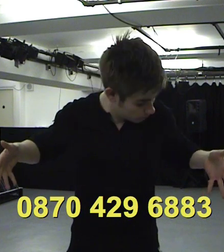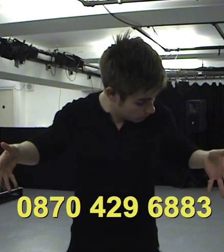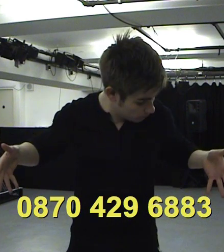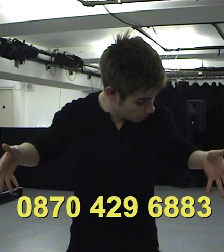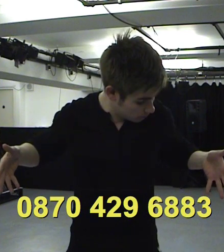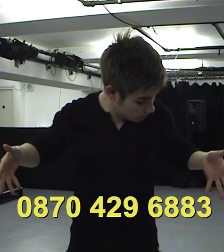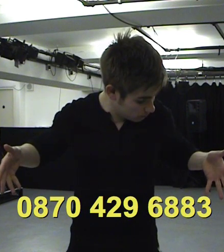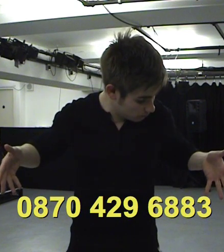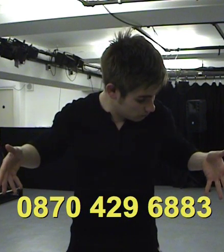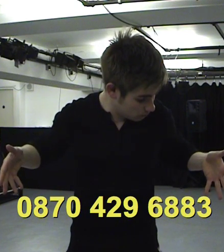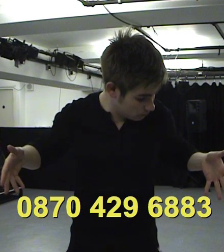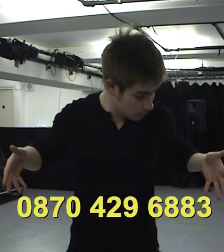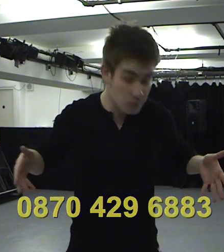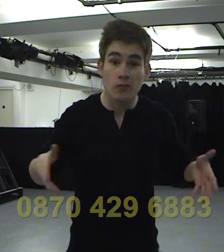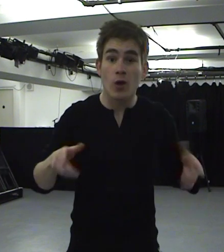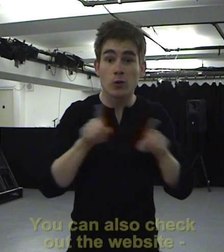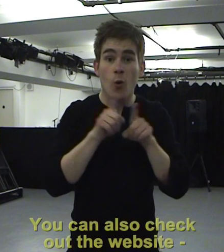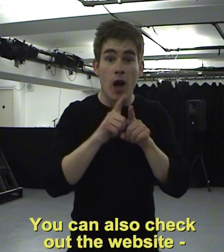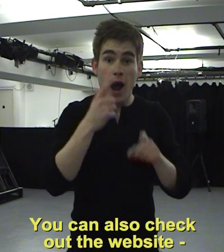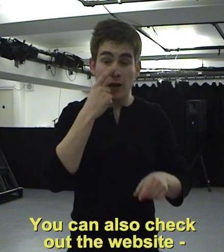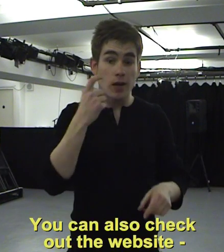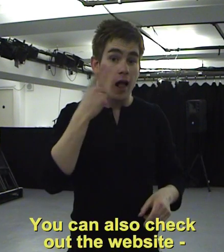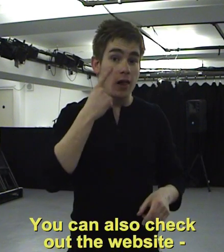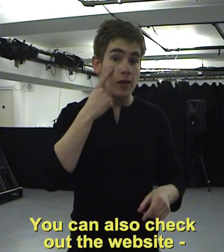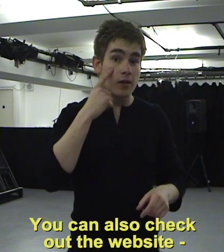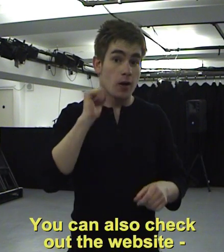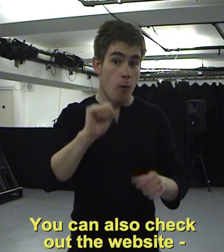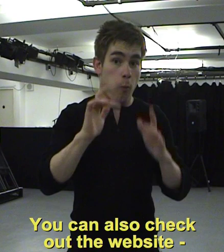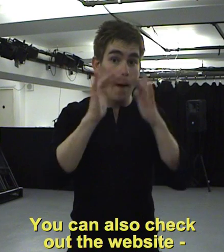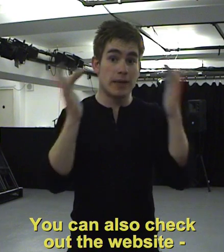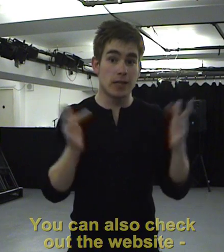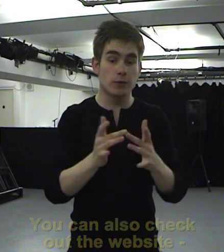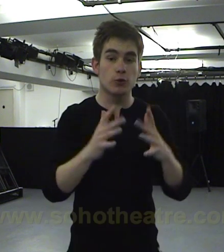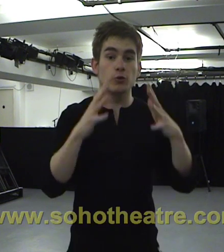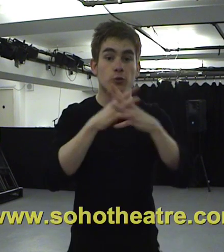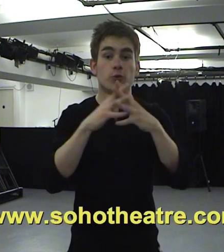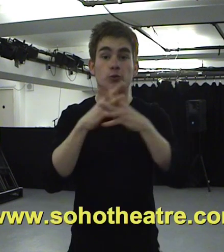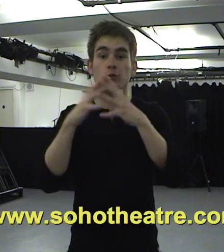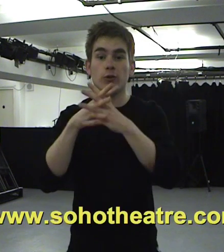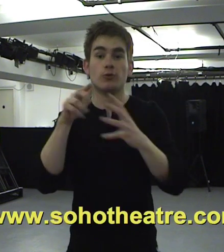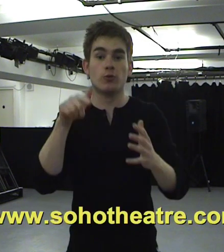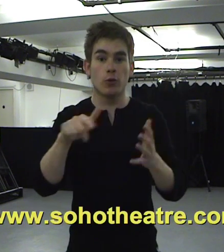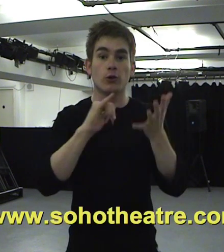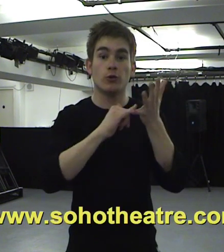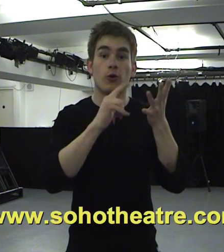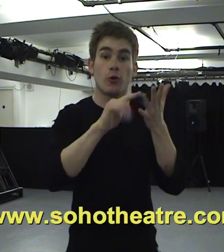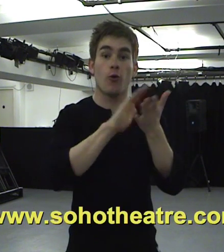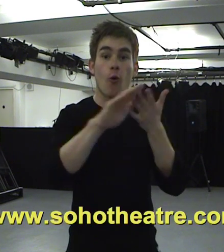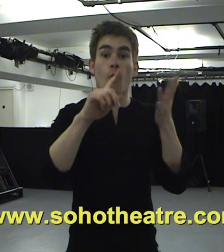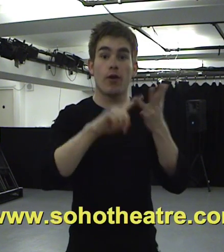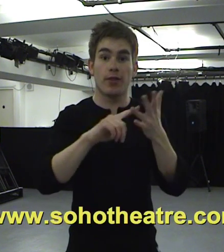6883 You can also check out the website www.sohotheatre